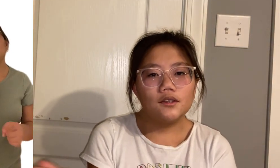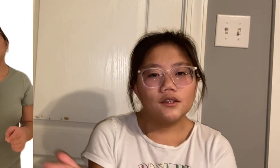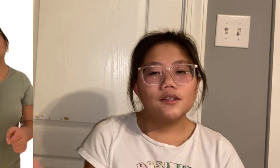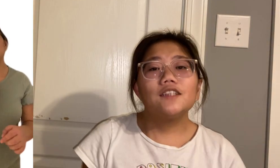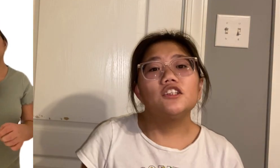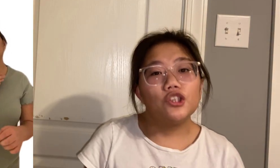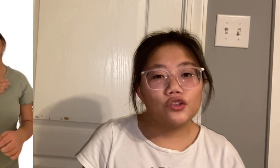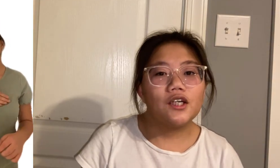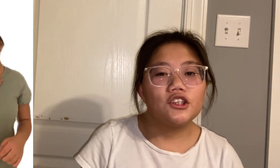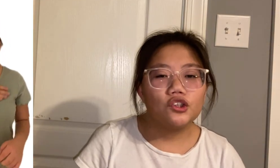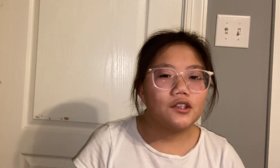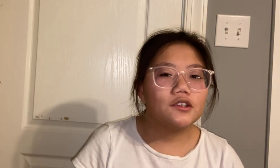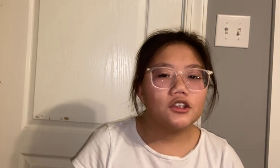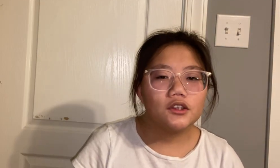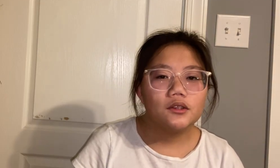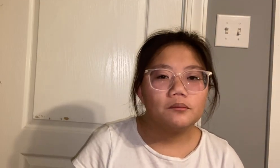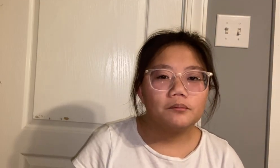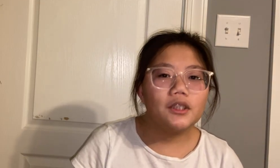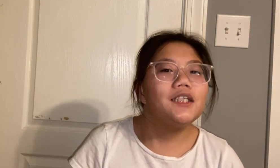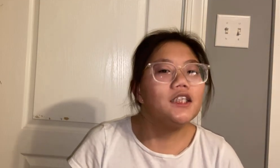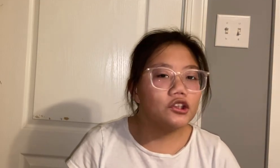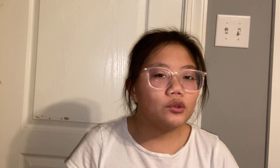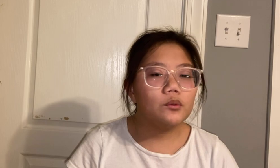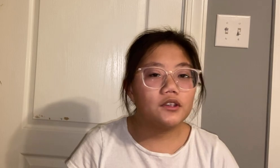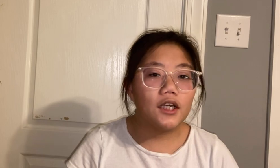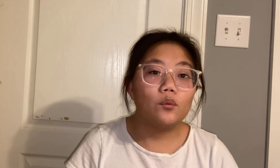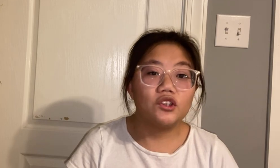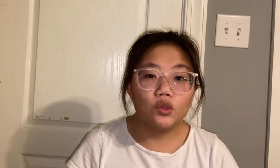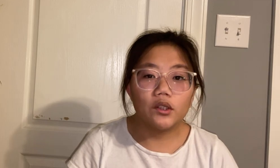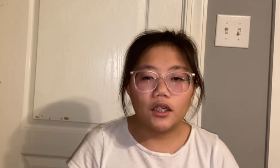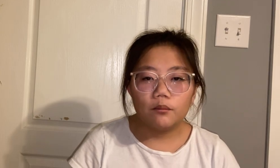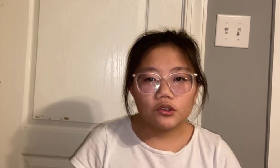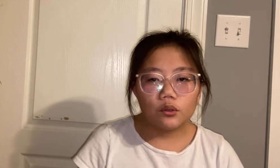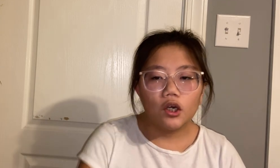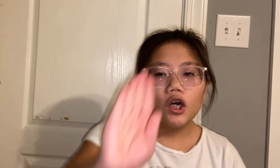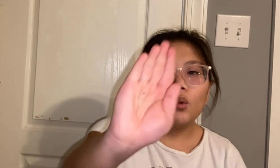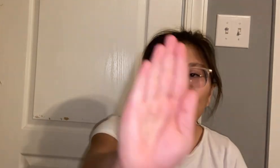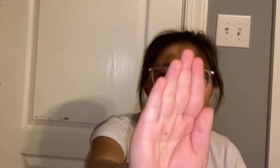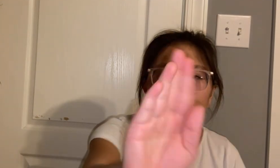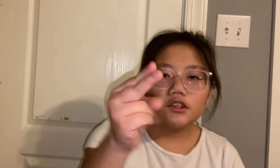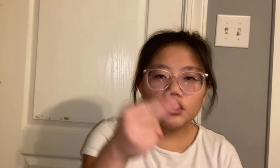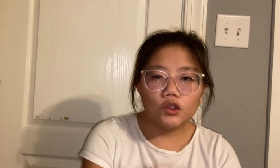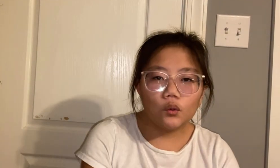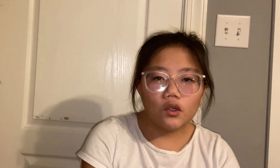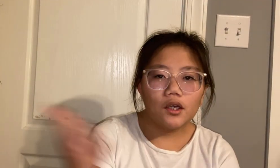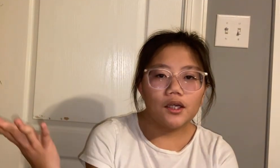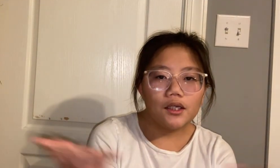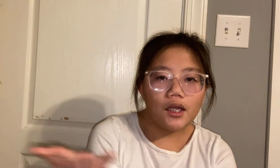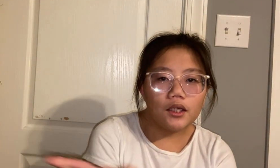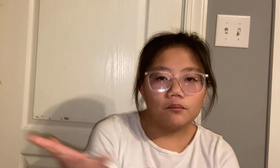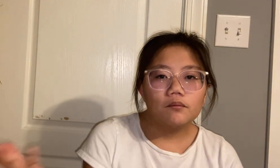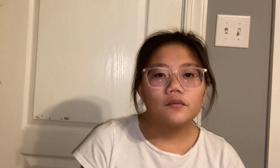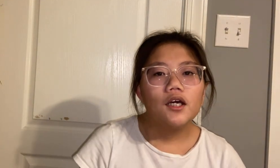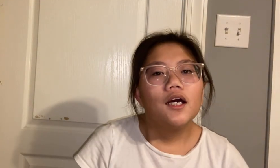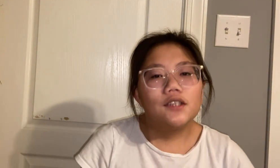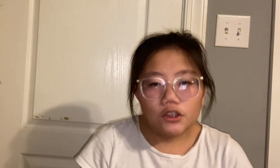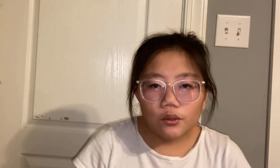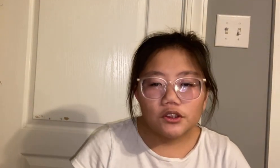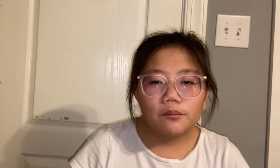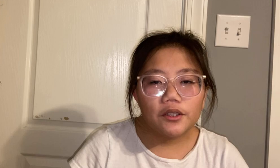that's the direct translation but in english we would say what's your name so what's your name that's how you ask somebody